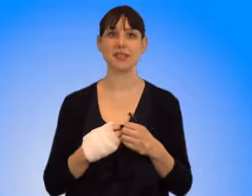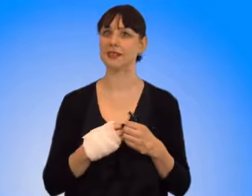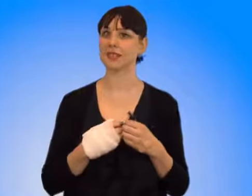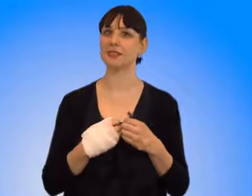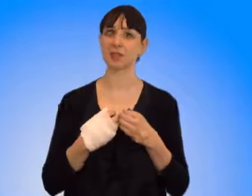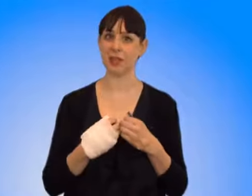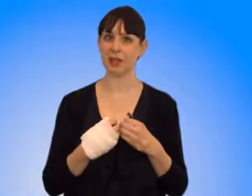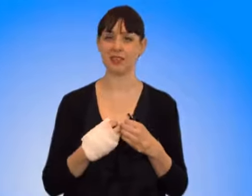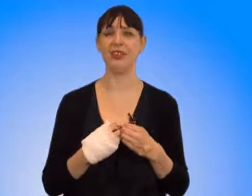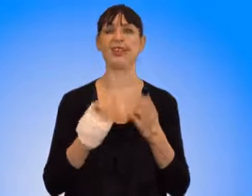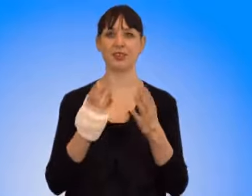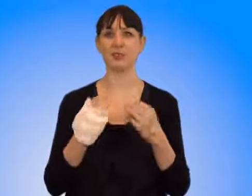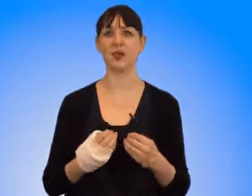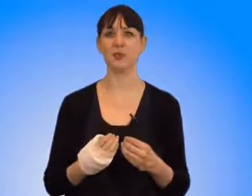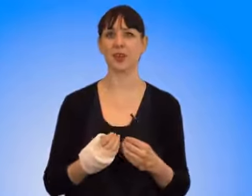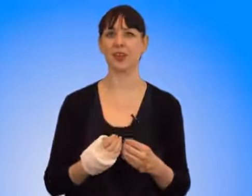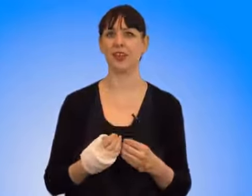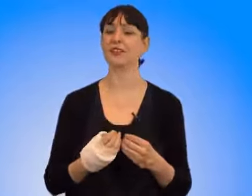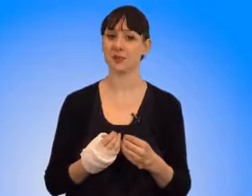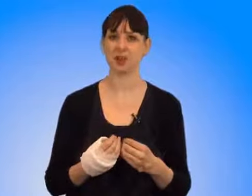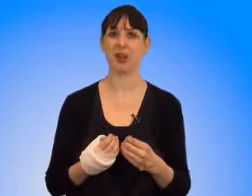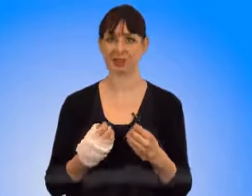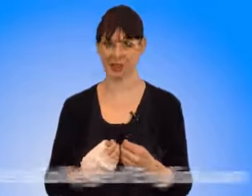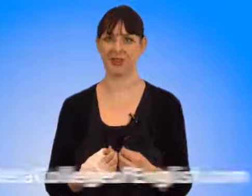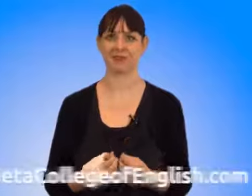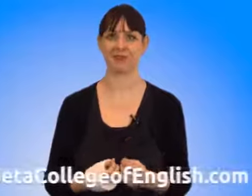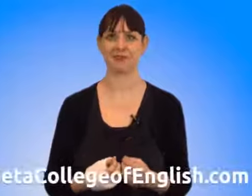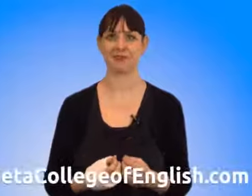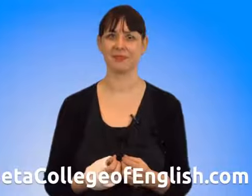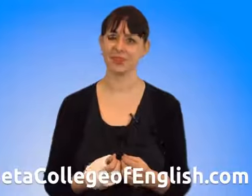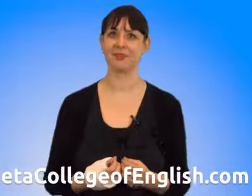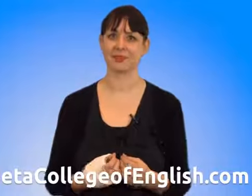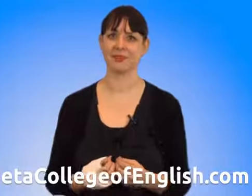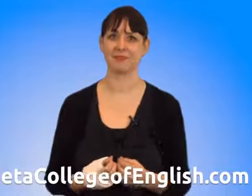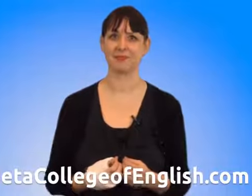10-minute lessons per week, including homework, subscribe here. Thanks for listening.